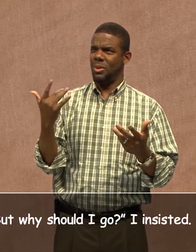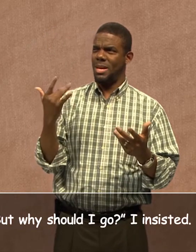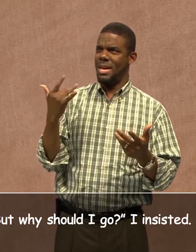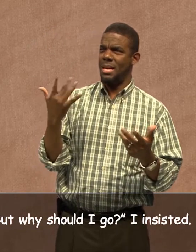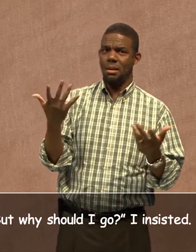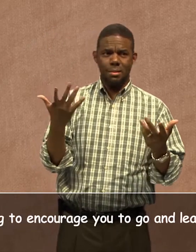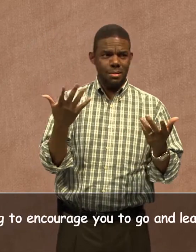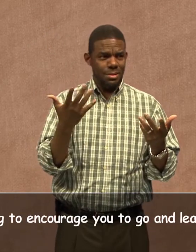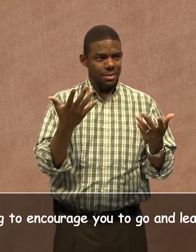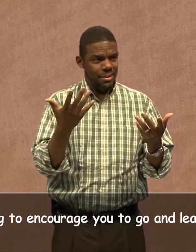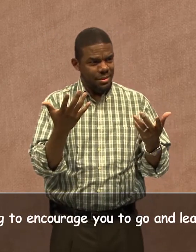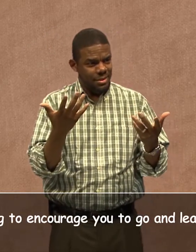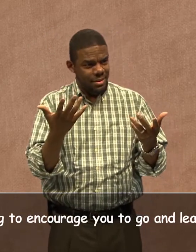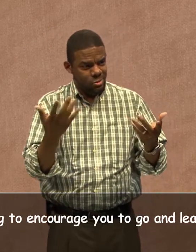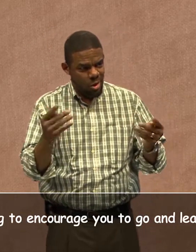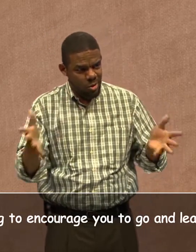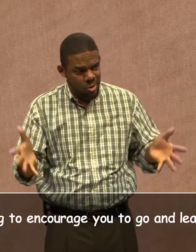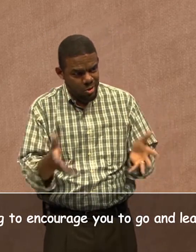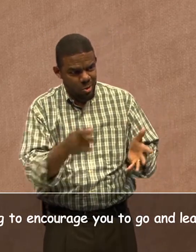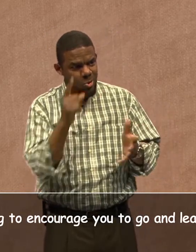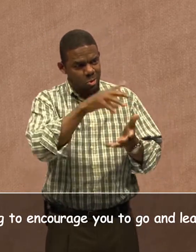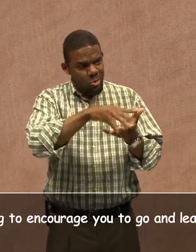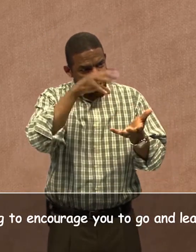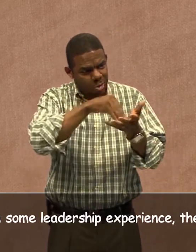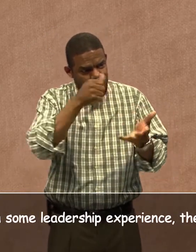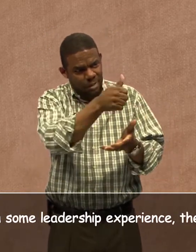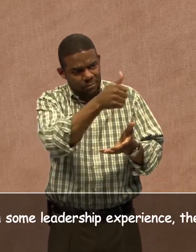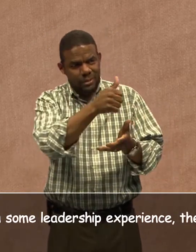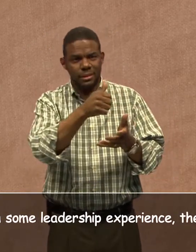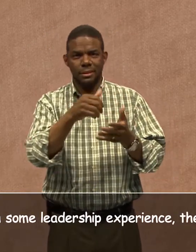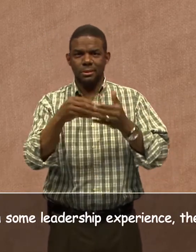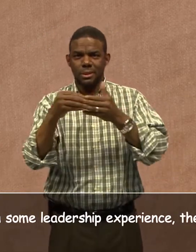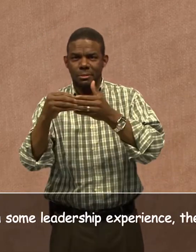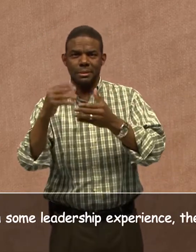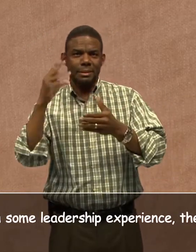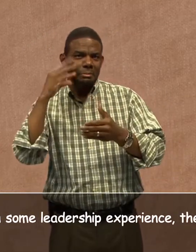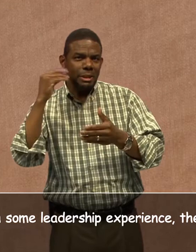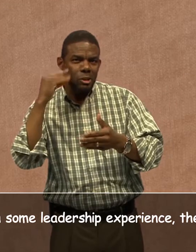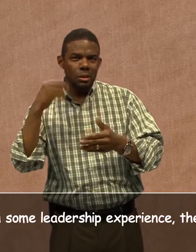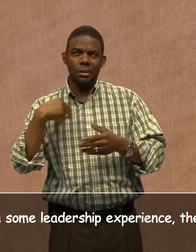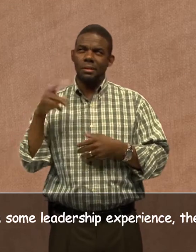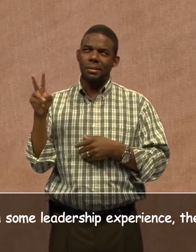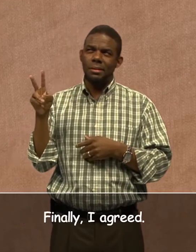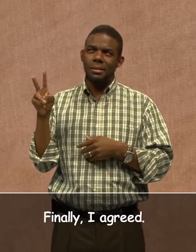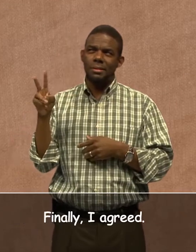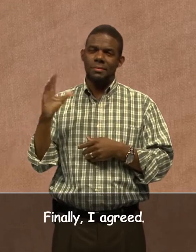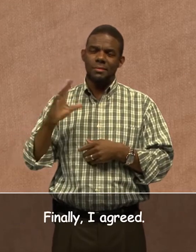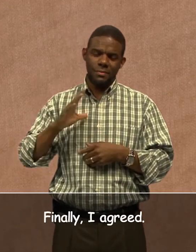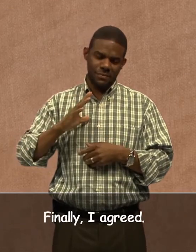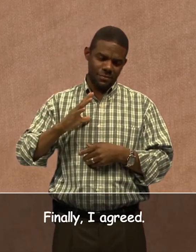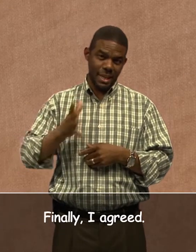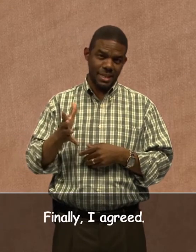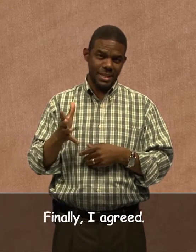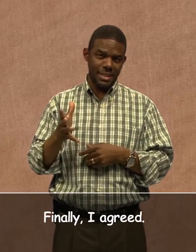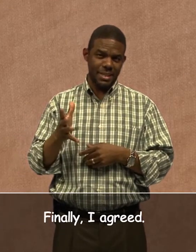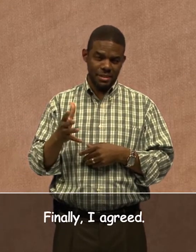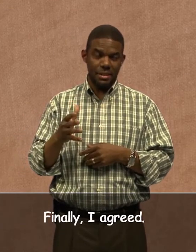should I go? I insisted. We're trying to encourage you to go and learn something and gain some leadership experience, they said. Finally, I